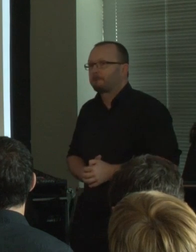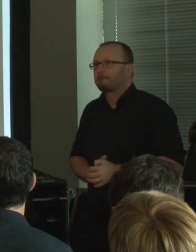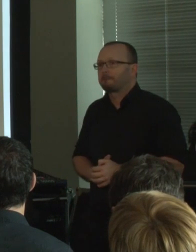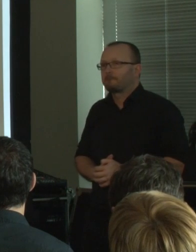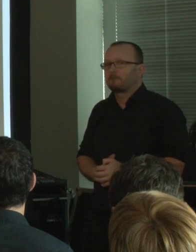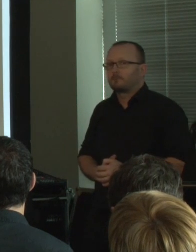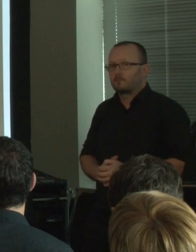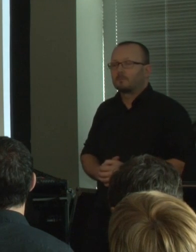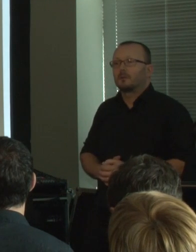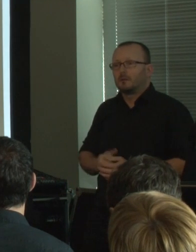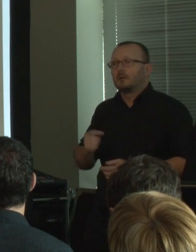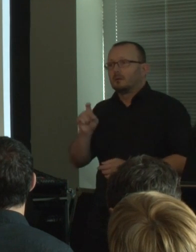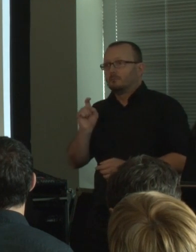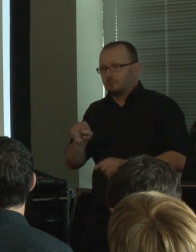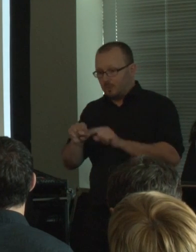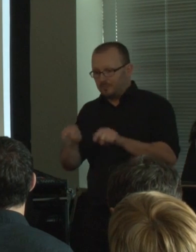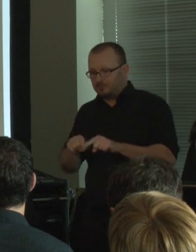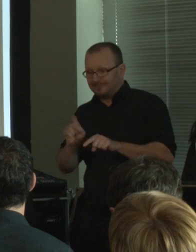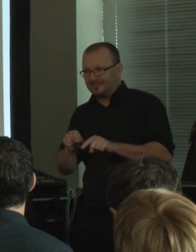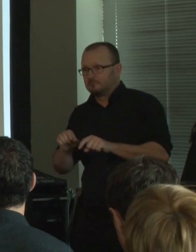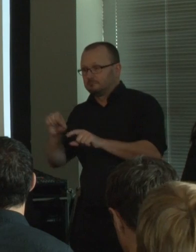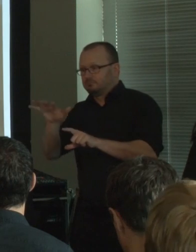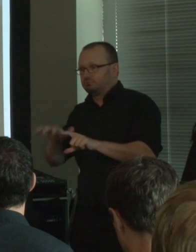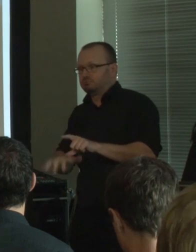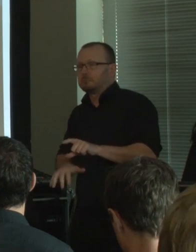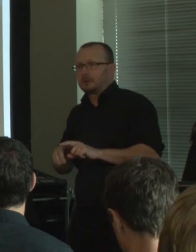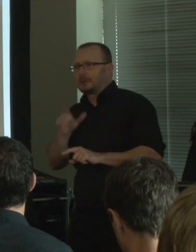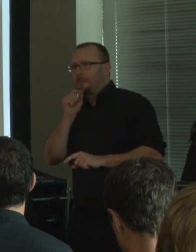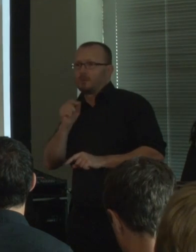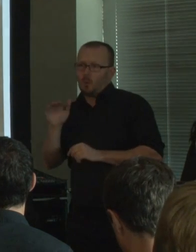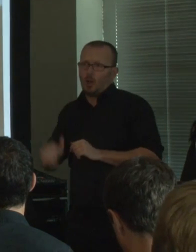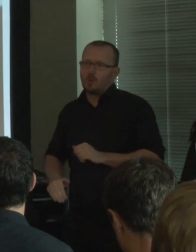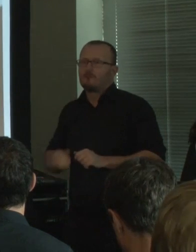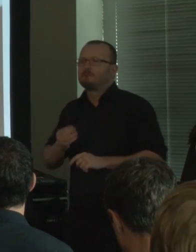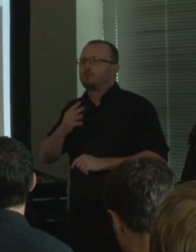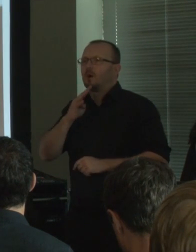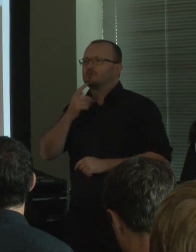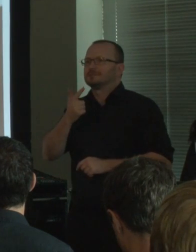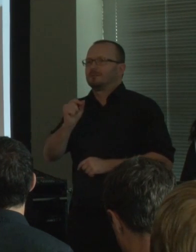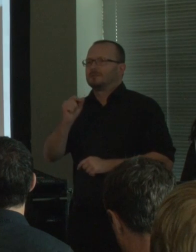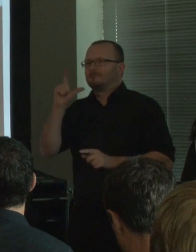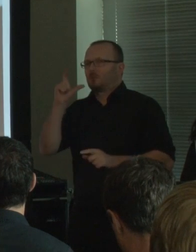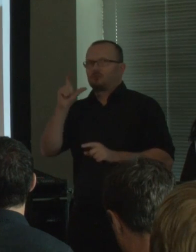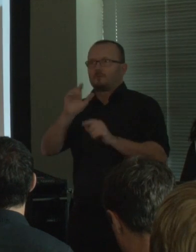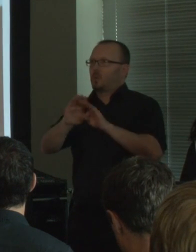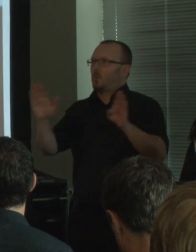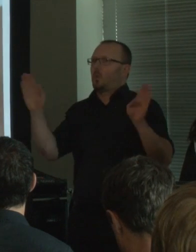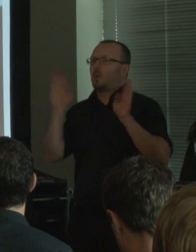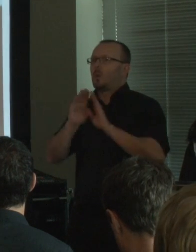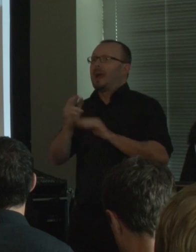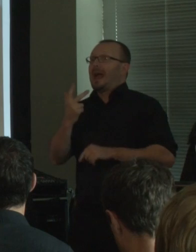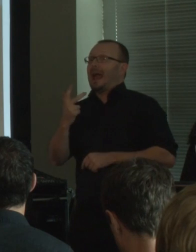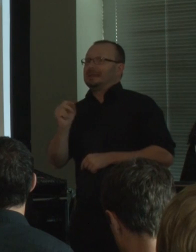which can be quite long depending on the what we've got. We've got 470 odd photographs on the wall. 80 of those have got a full